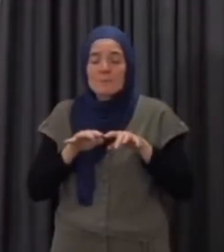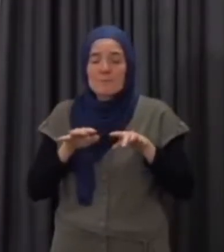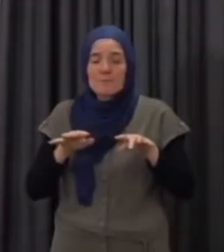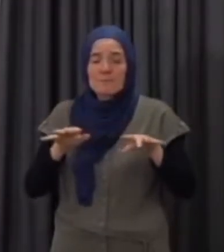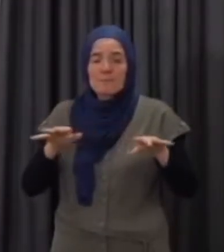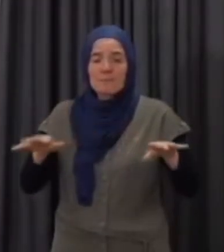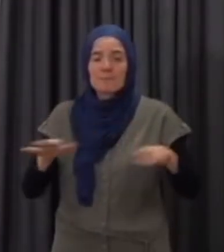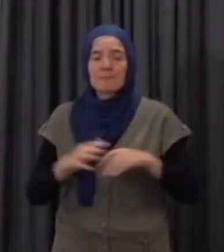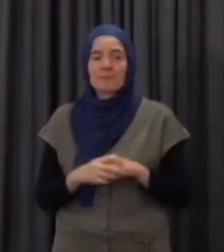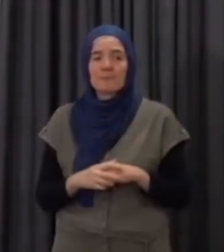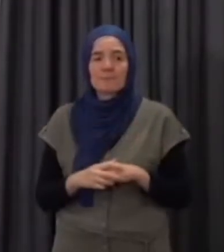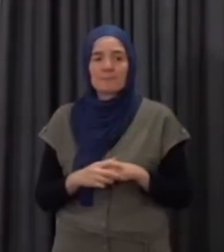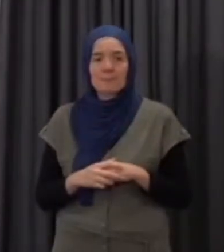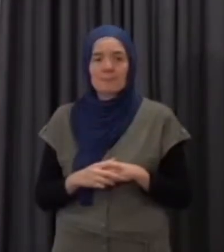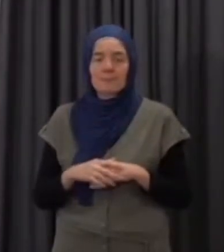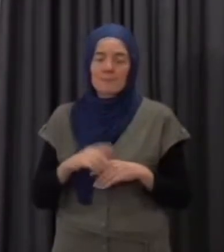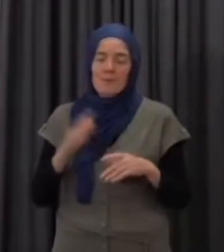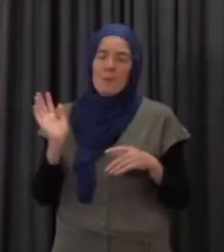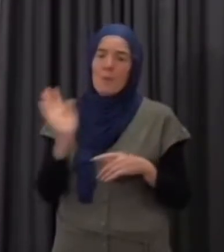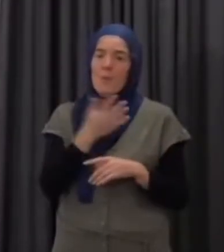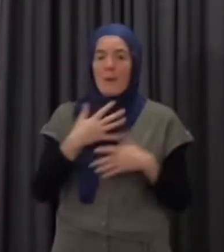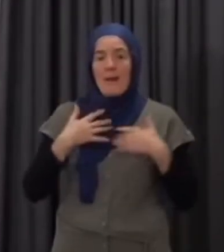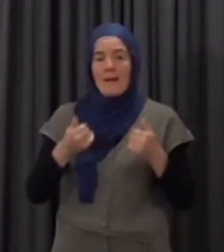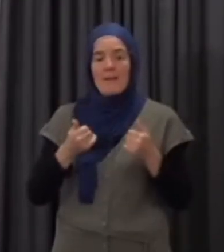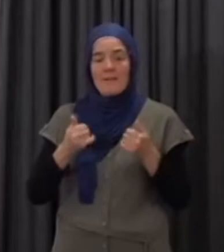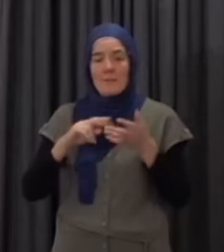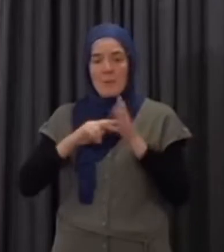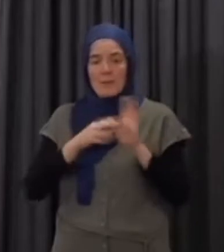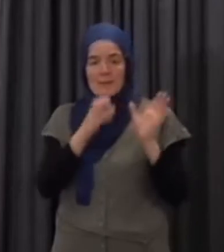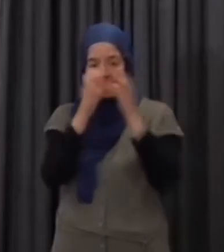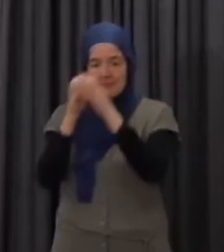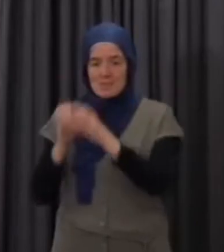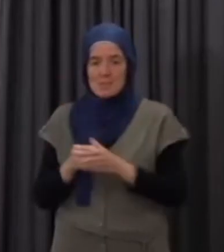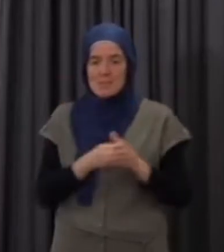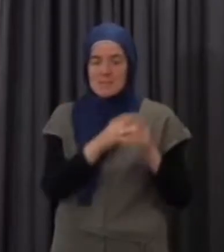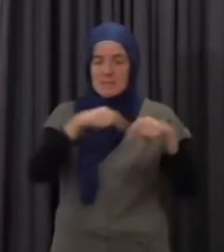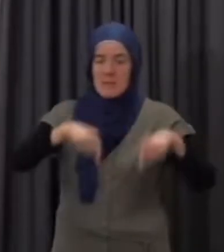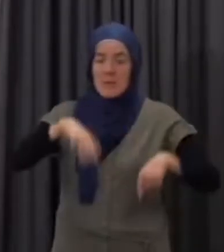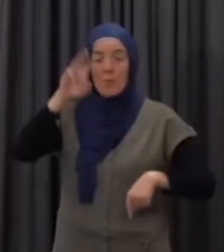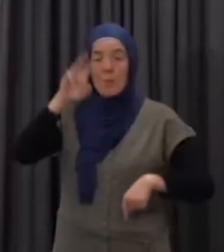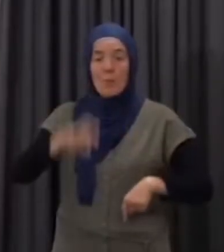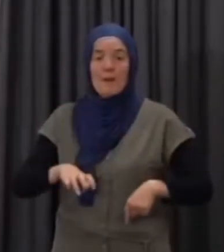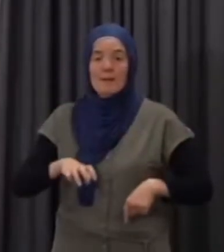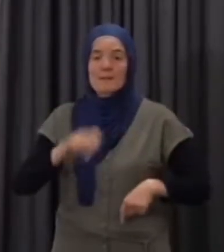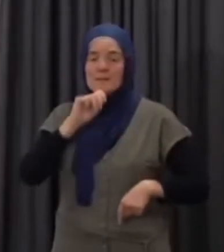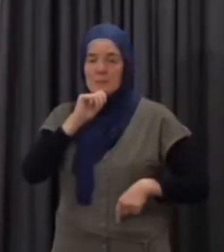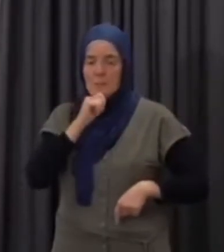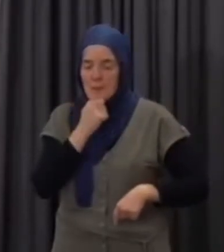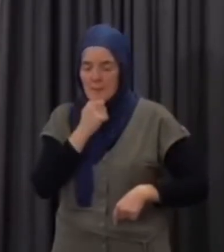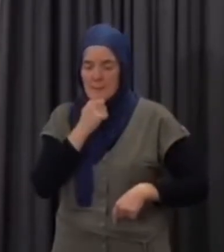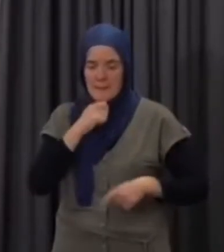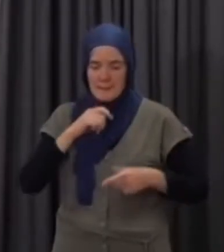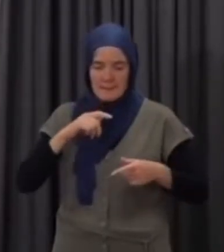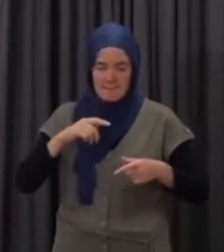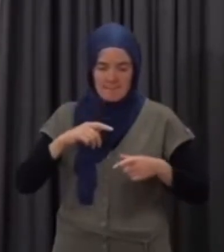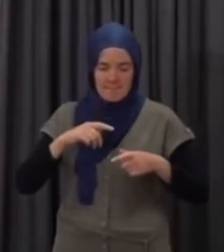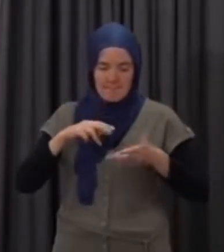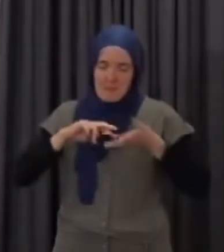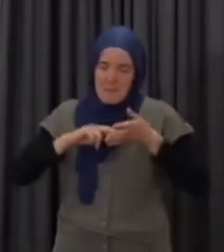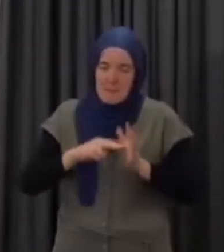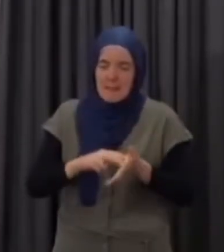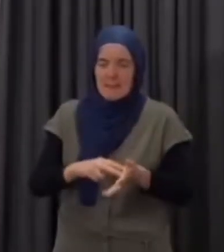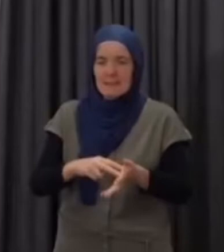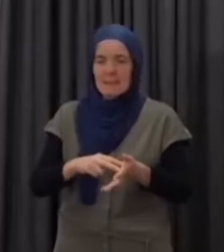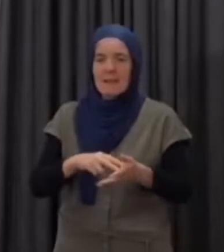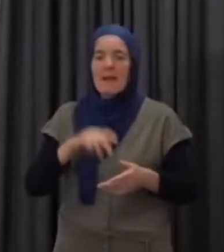all of the health organisations in Wales by Monday, just outlining how they would wish to take that through locally. But I'm also pleased to say